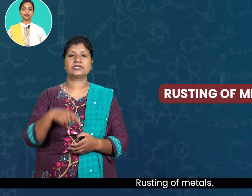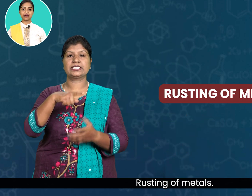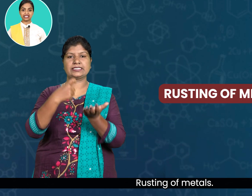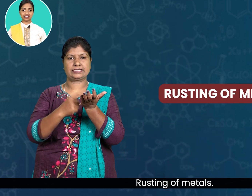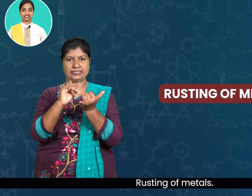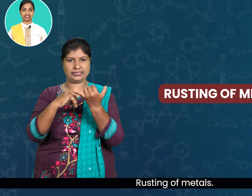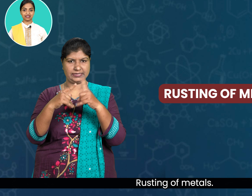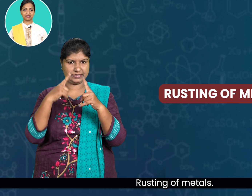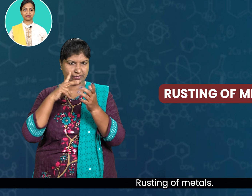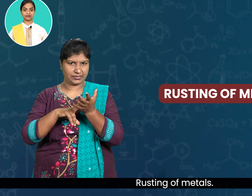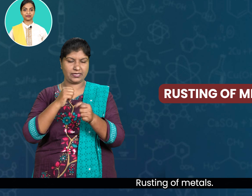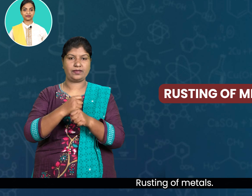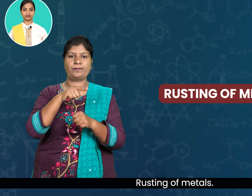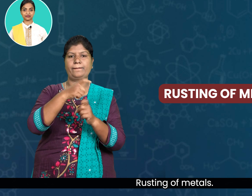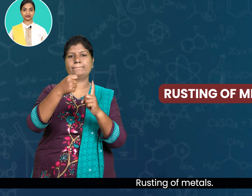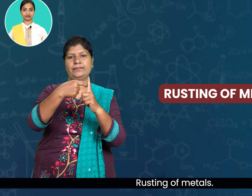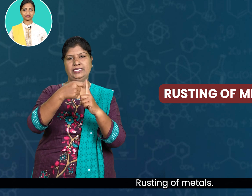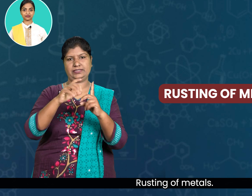Rusting of metals.